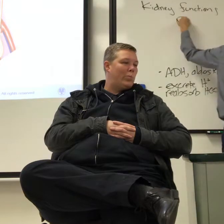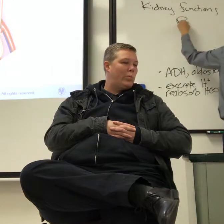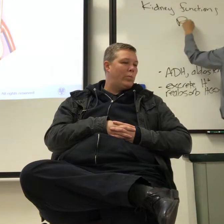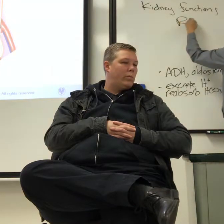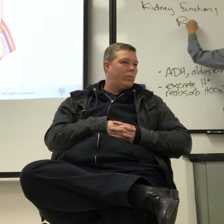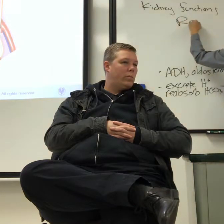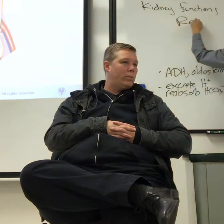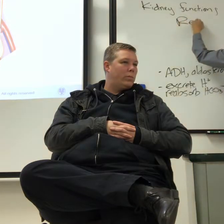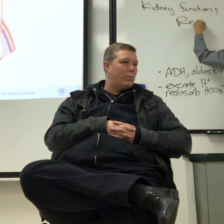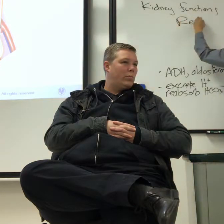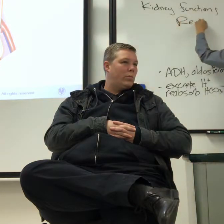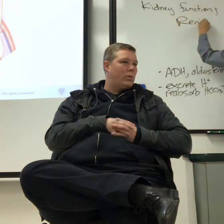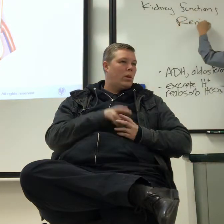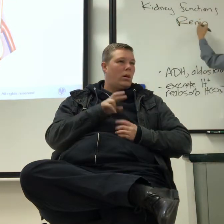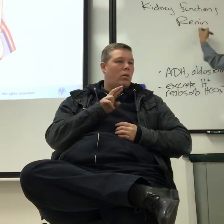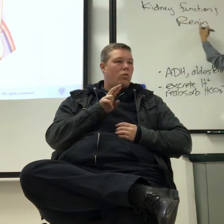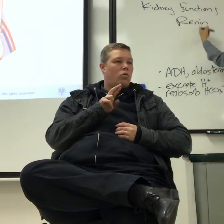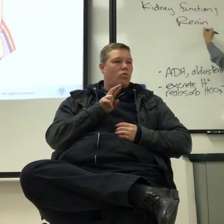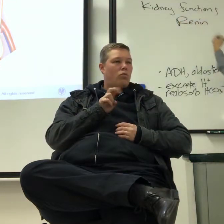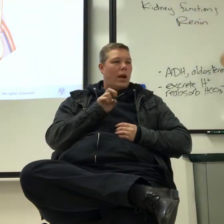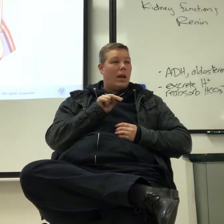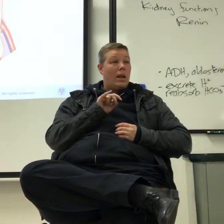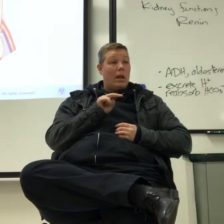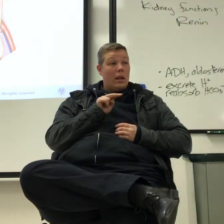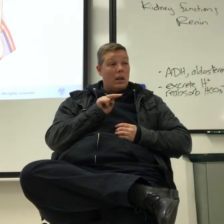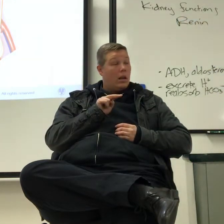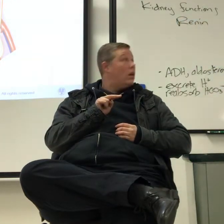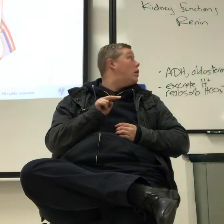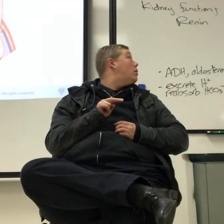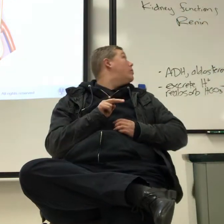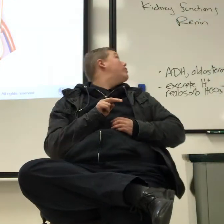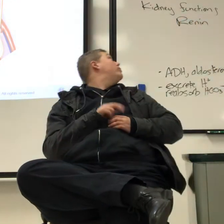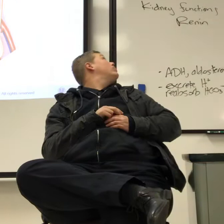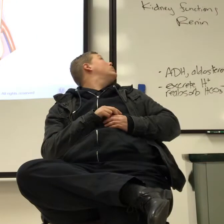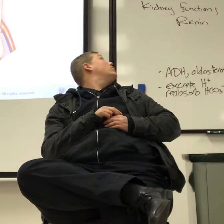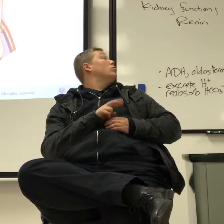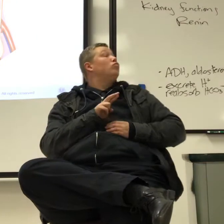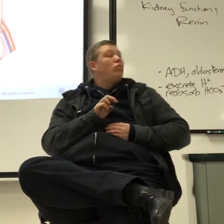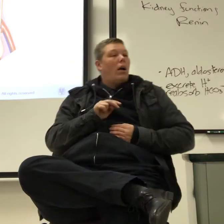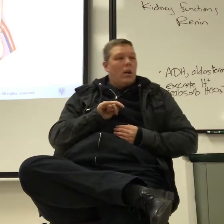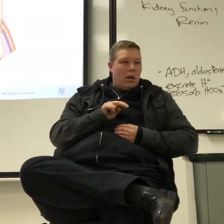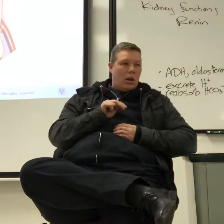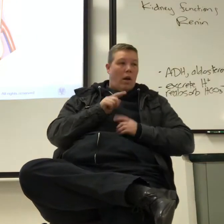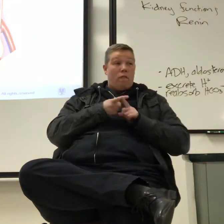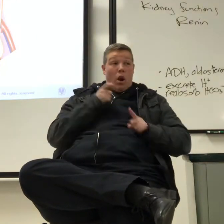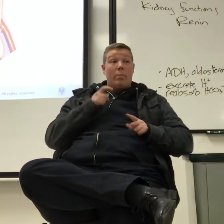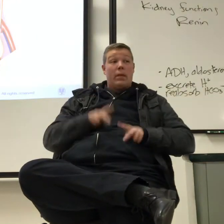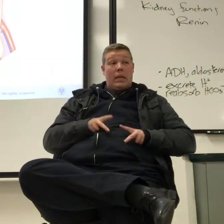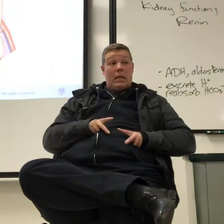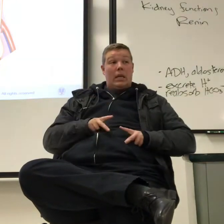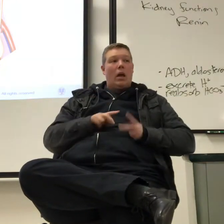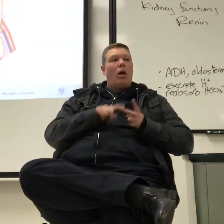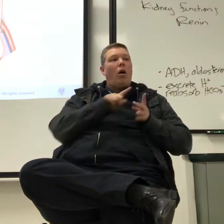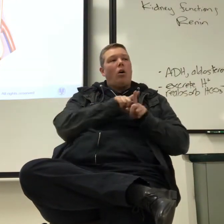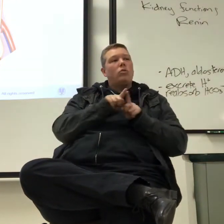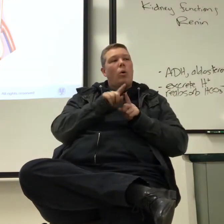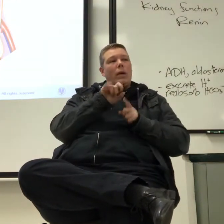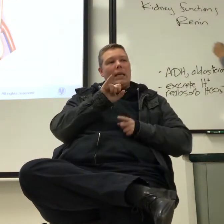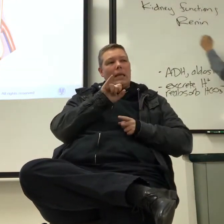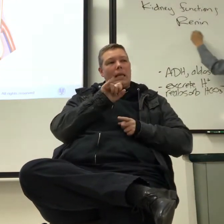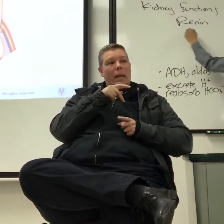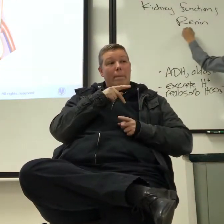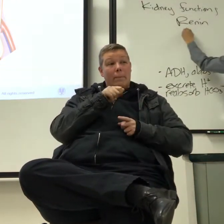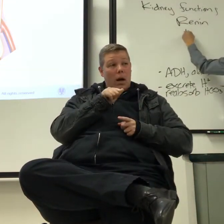that. Renin, and we're studying the RAS mechanism. Renin is from the kidney, and so is EPO. Both of those things will